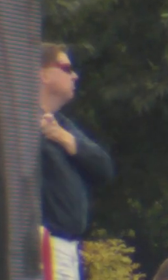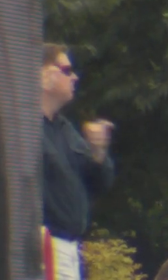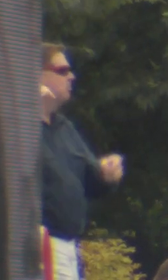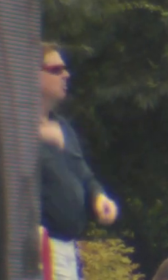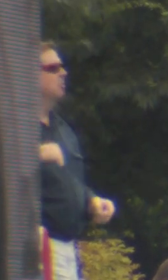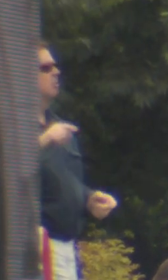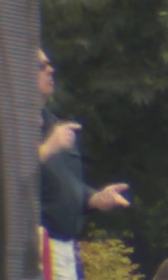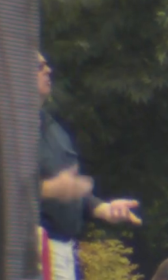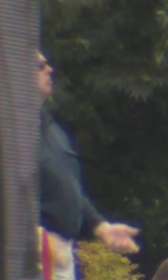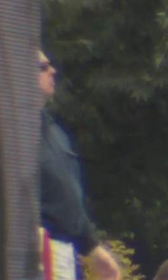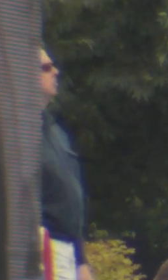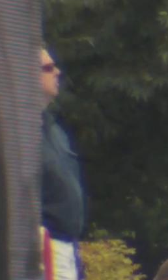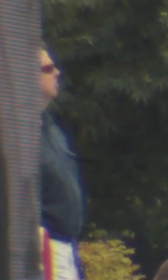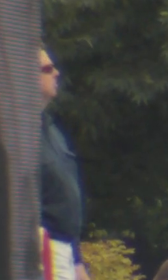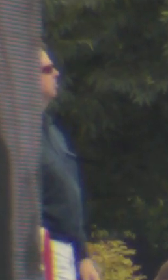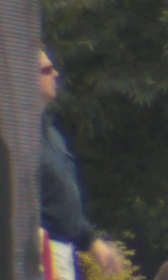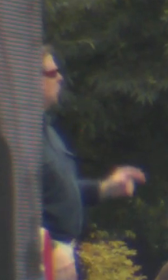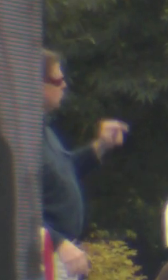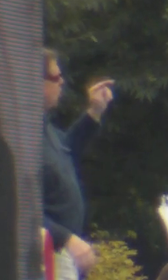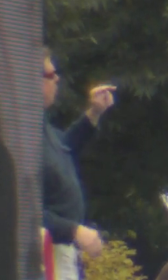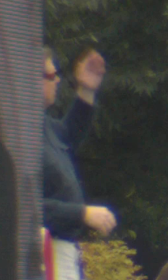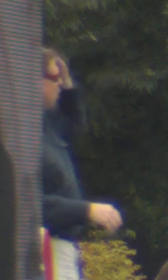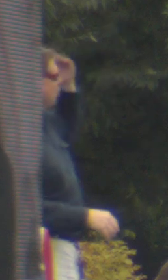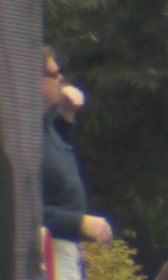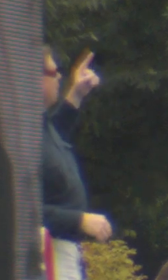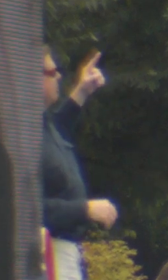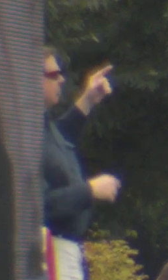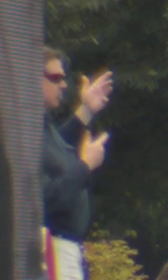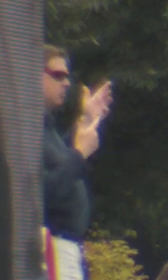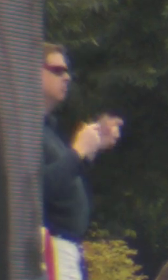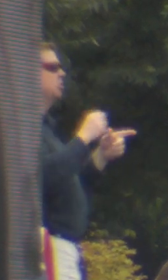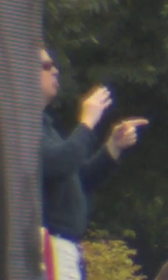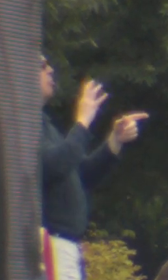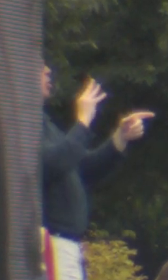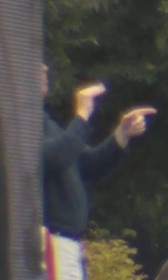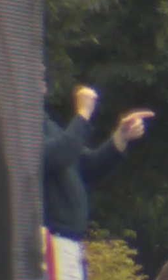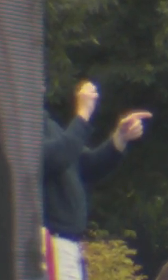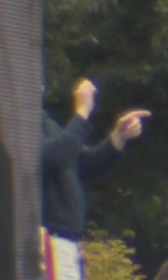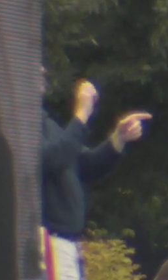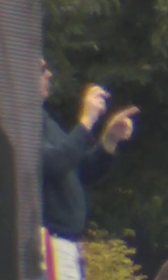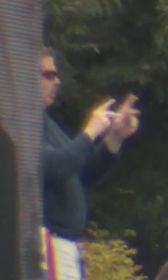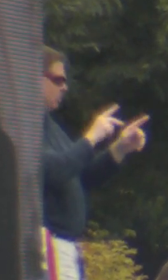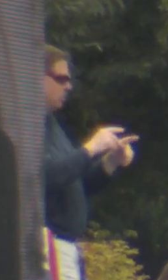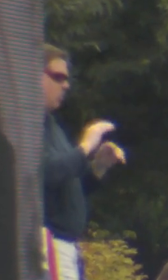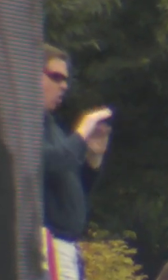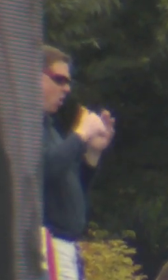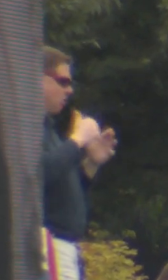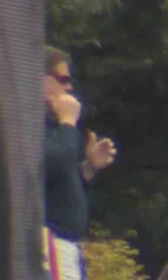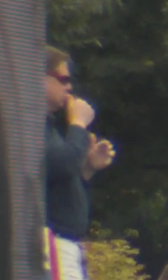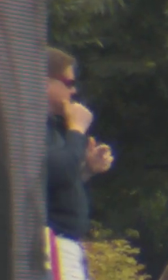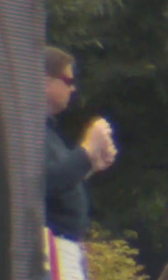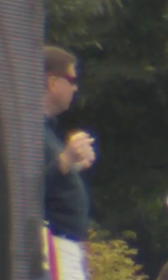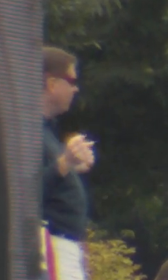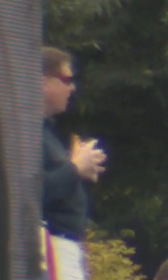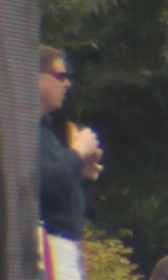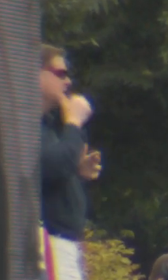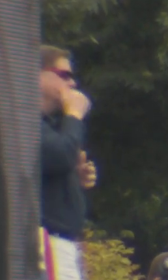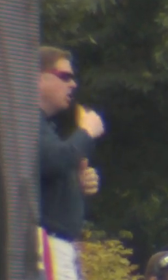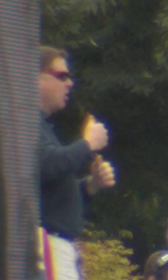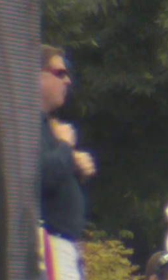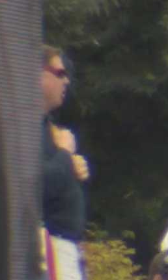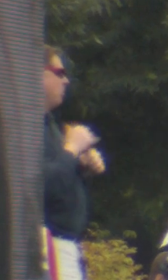tyrannical mullahs. The North Koreans, the Burmese, and the Sudanese live in daily fear of the